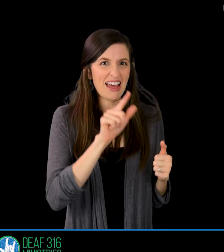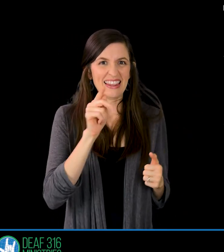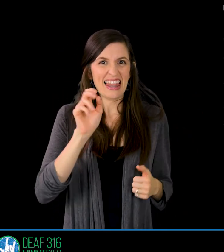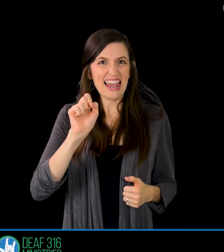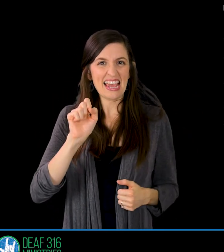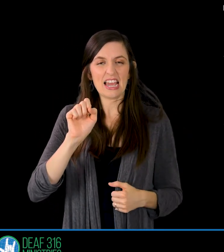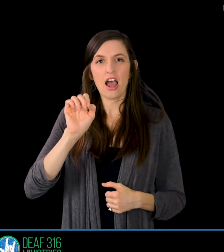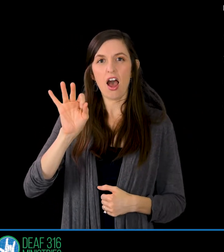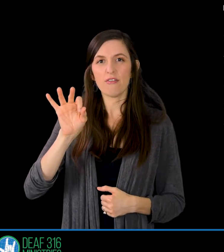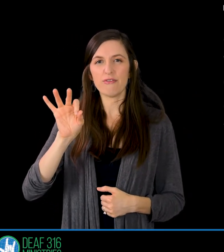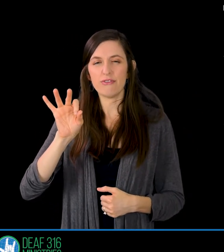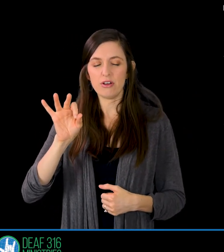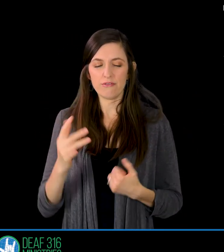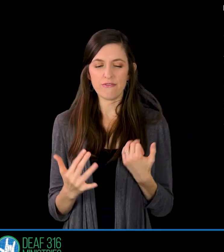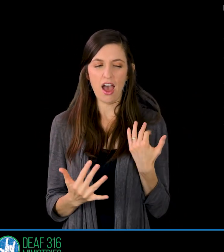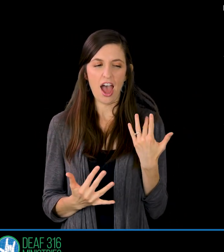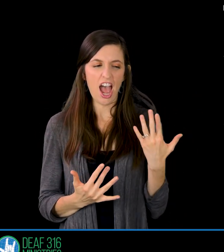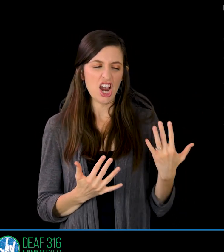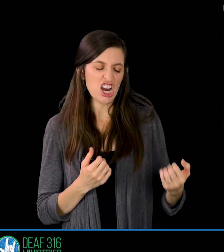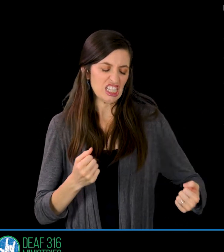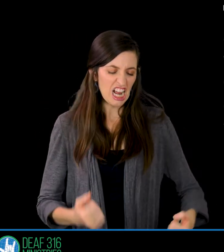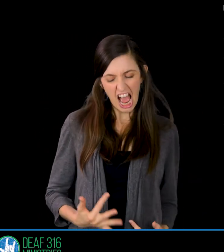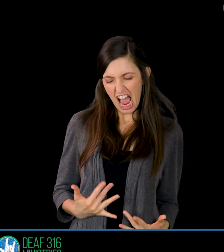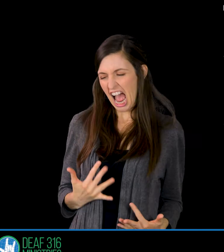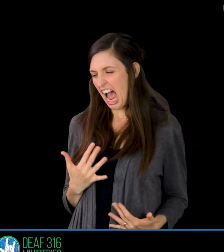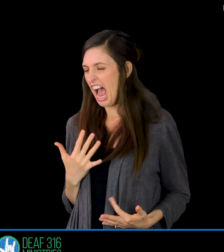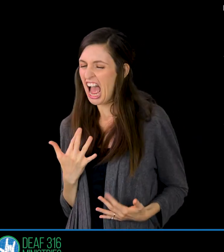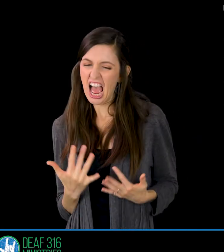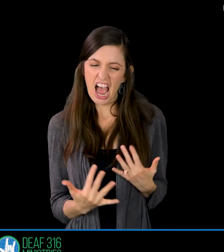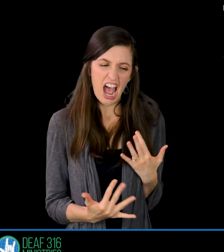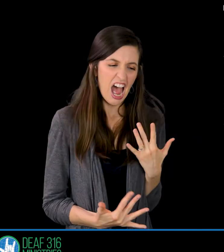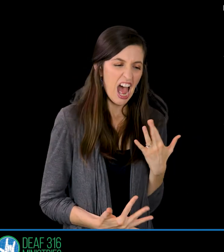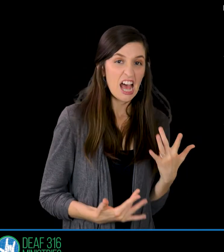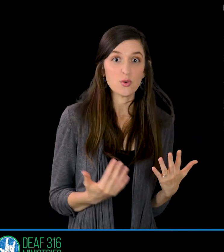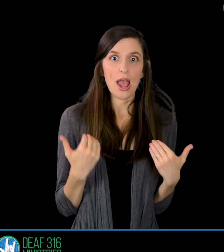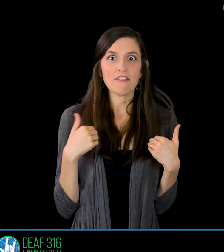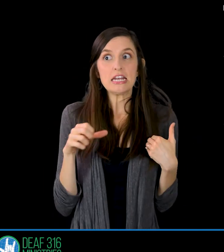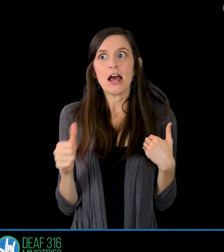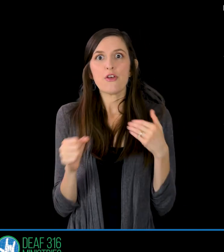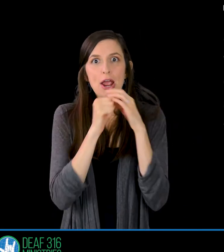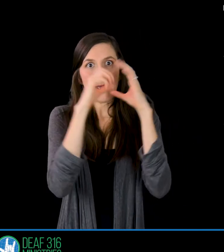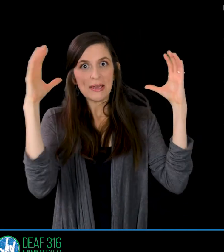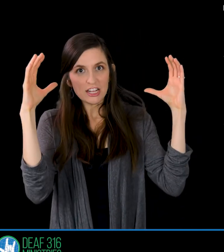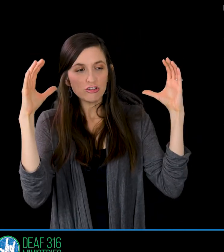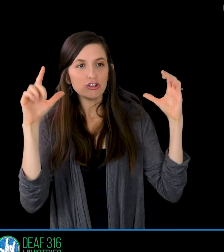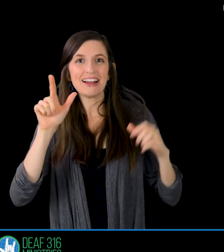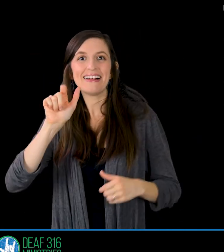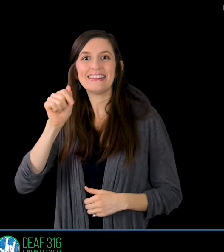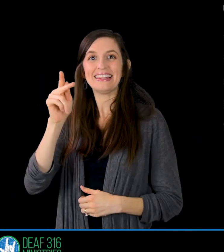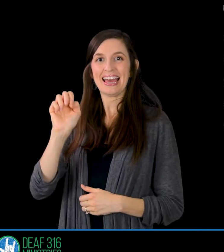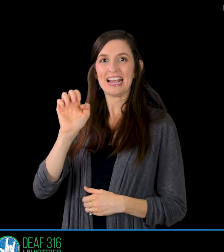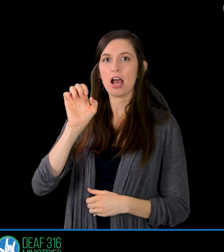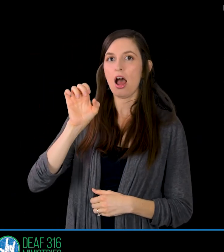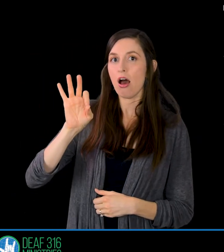fire that burns with sulfur for now you have another image bottomless pit and